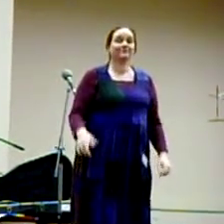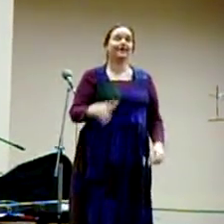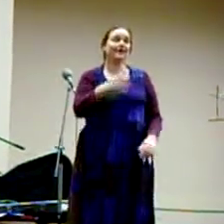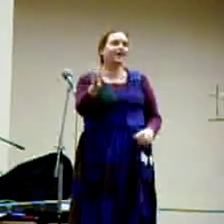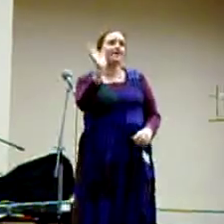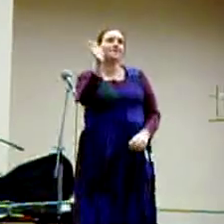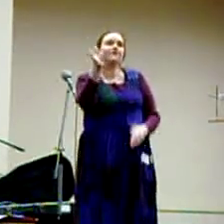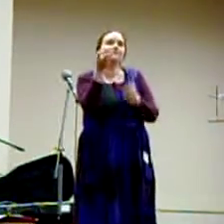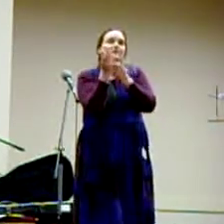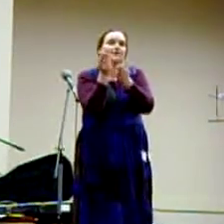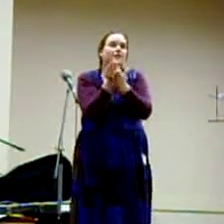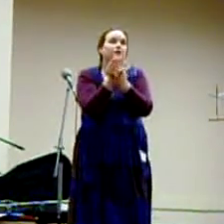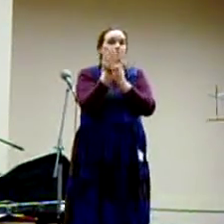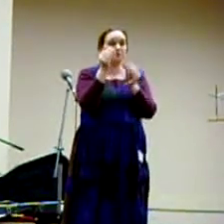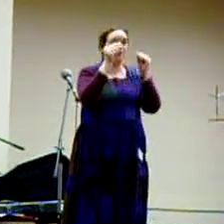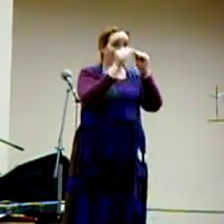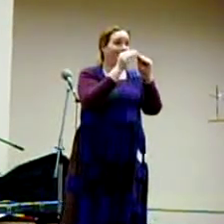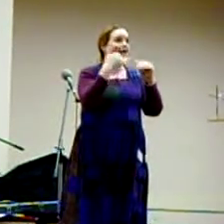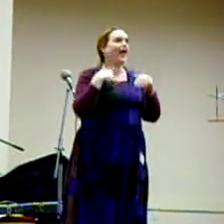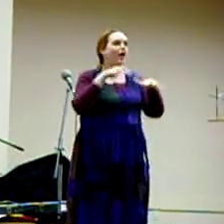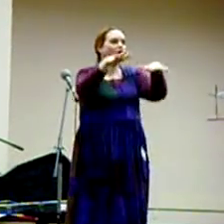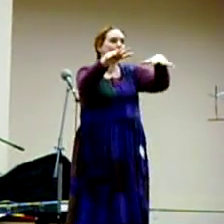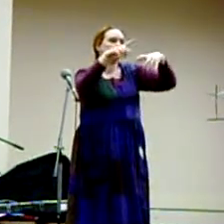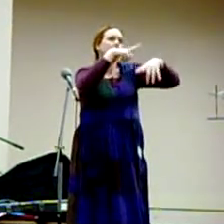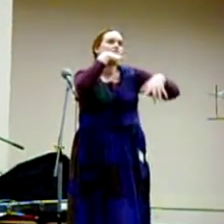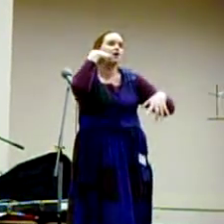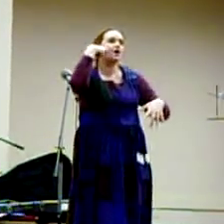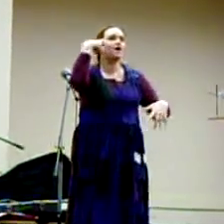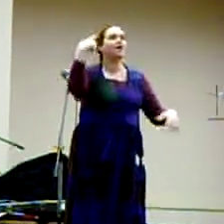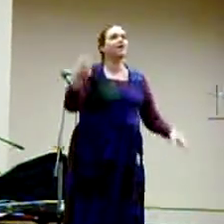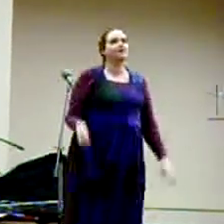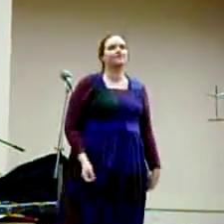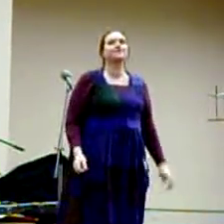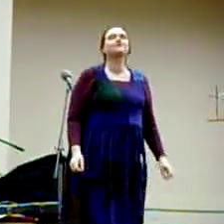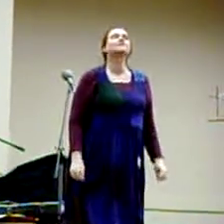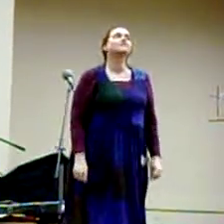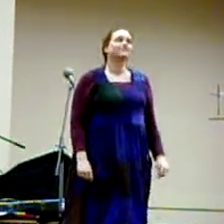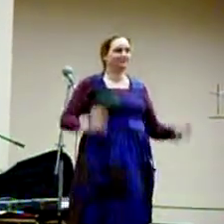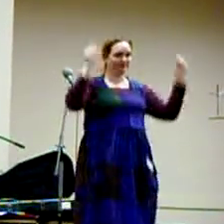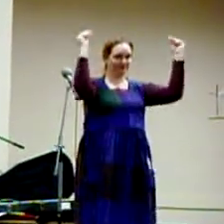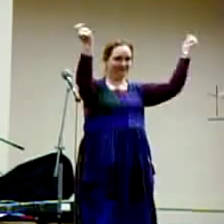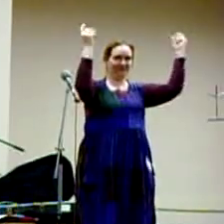And for $50 more, you can have him freeze-dried.